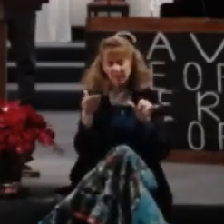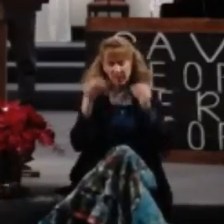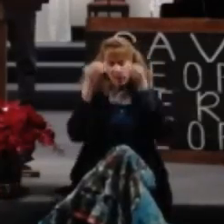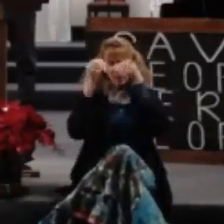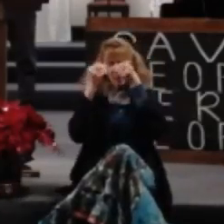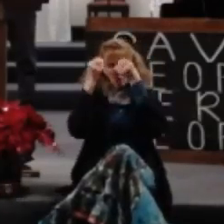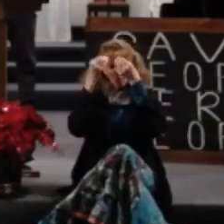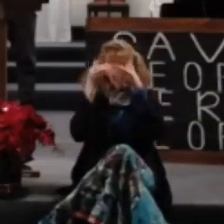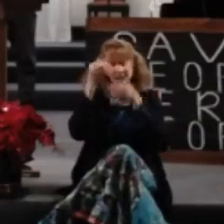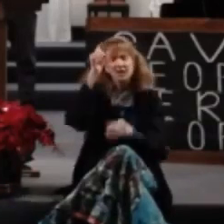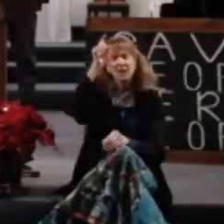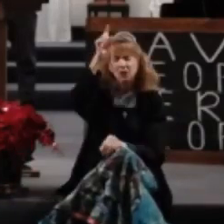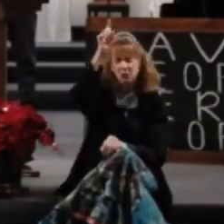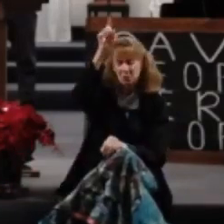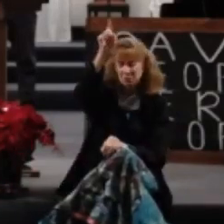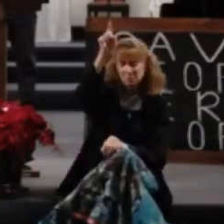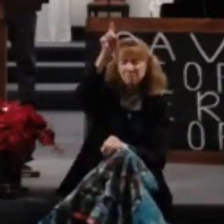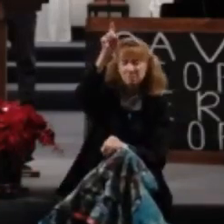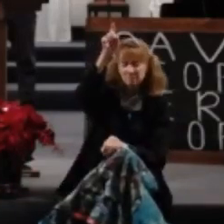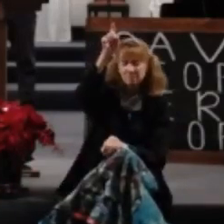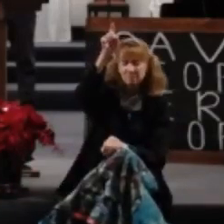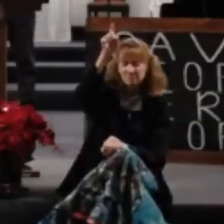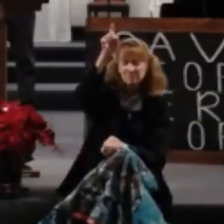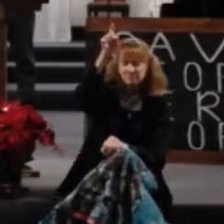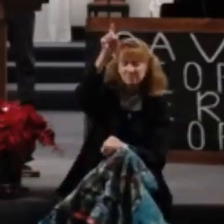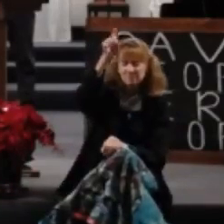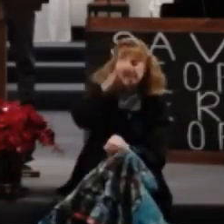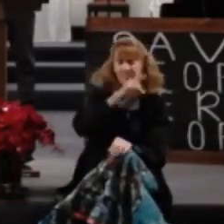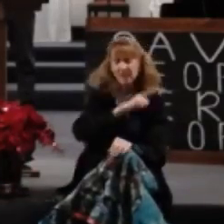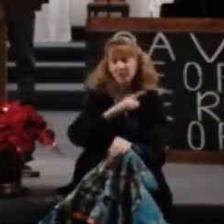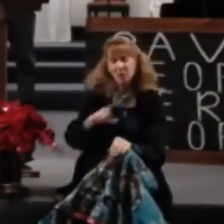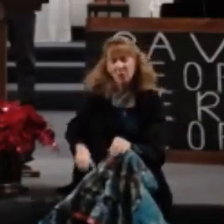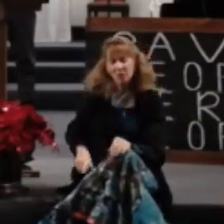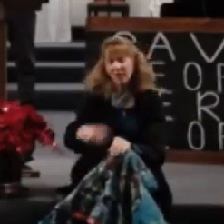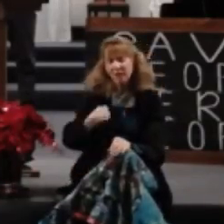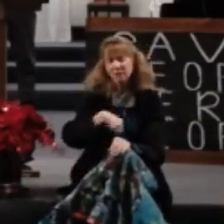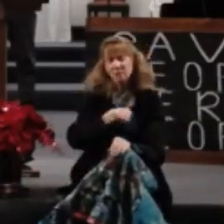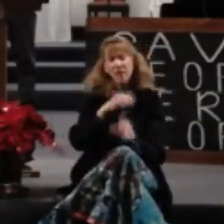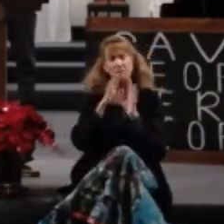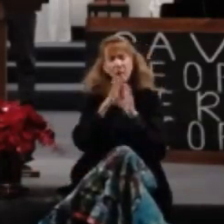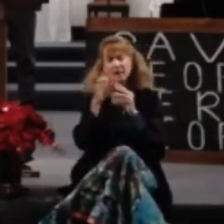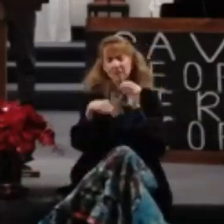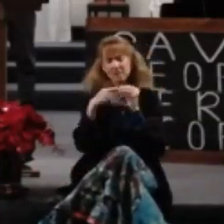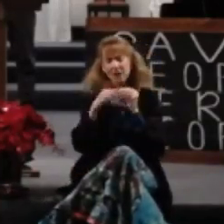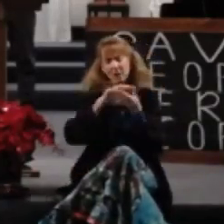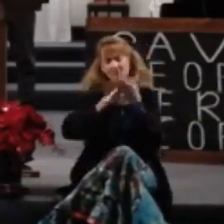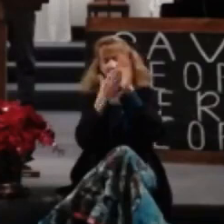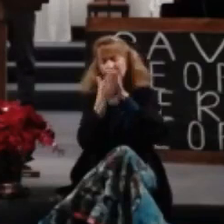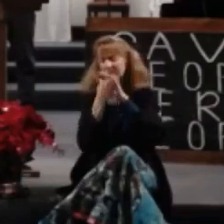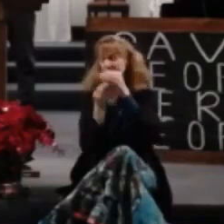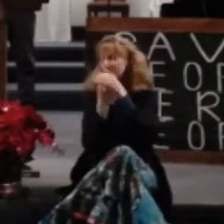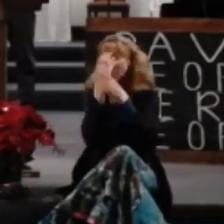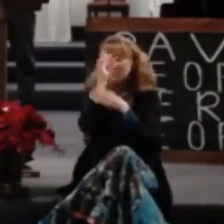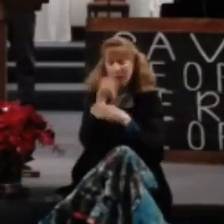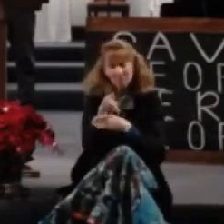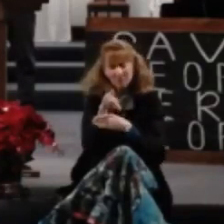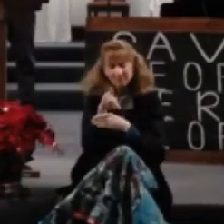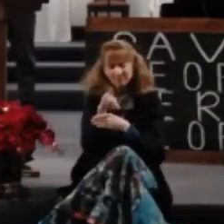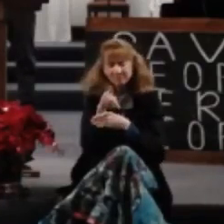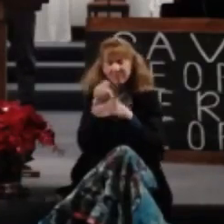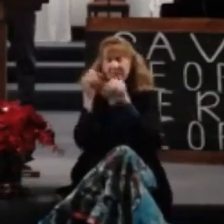your word. Lord, we've been talking about being grown up, about being mature, like